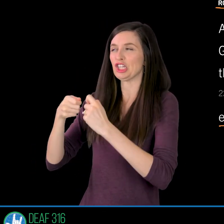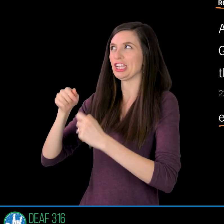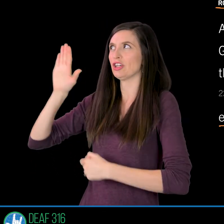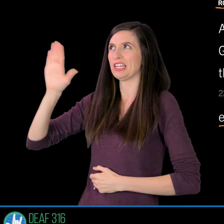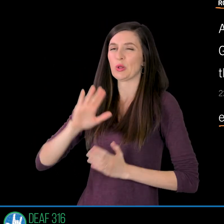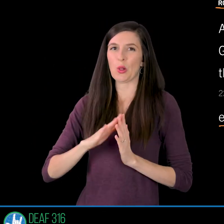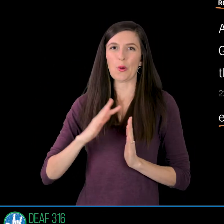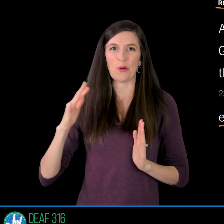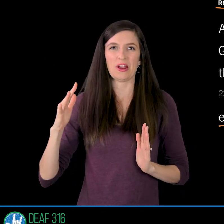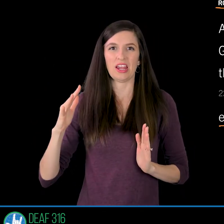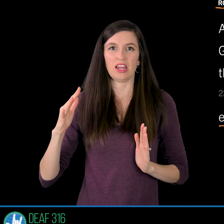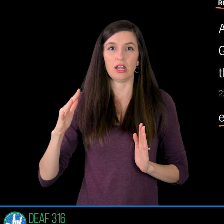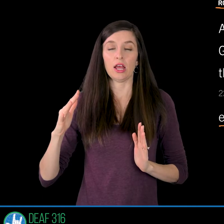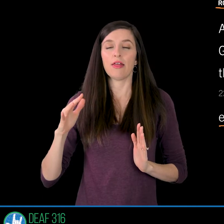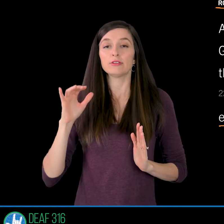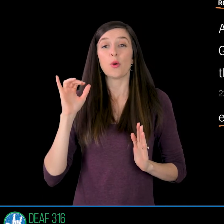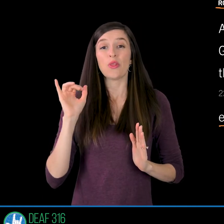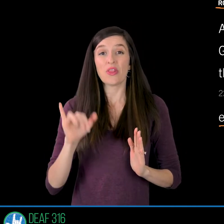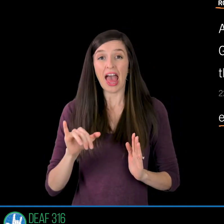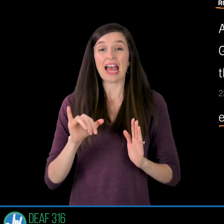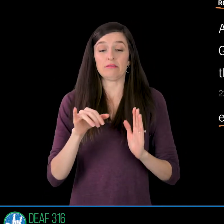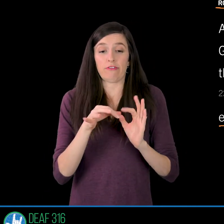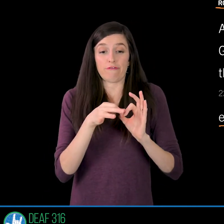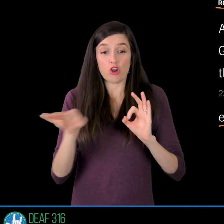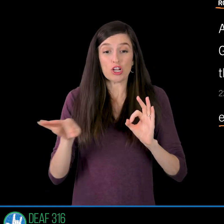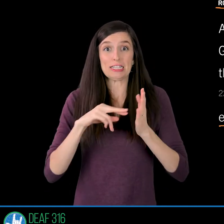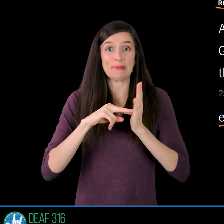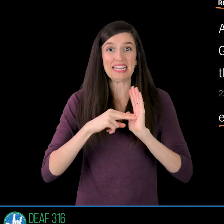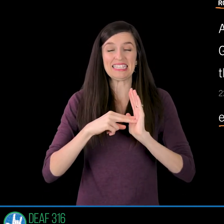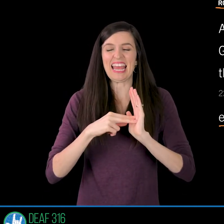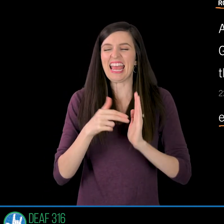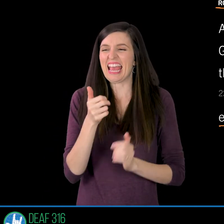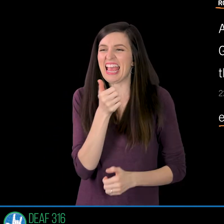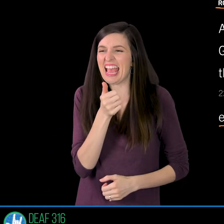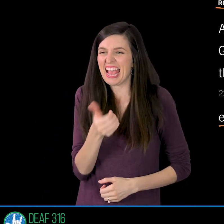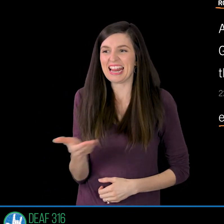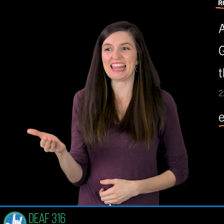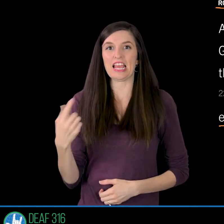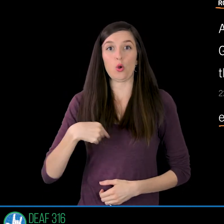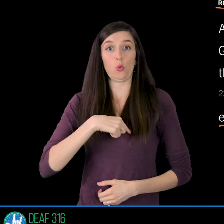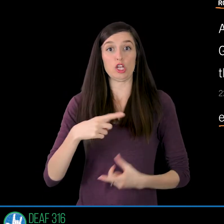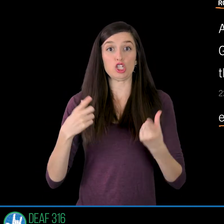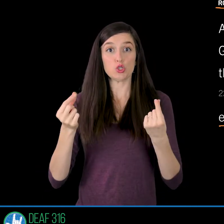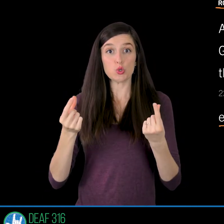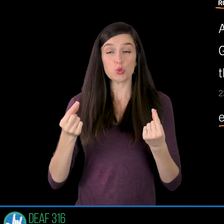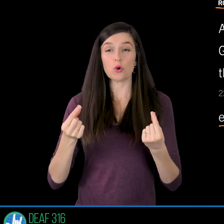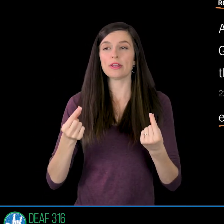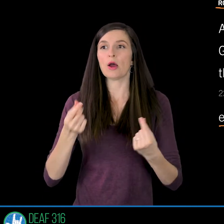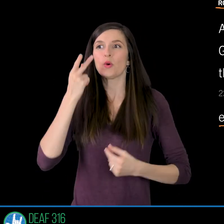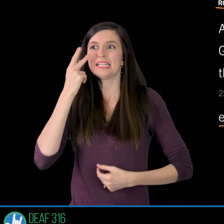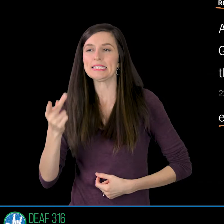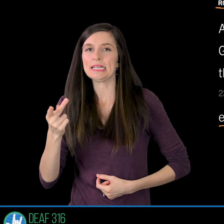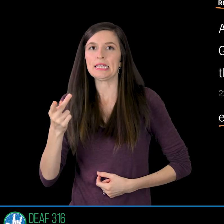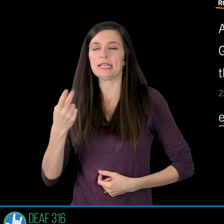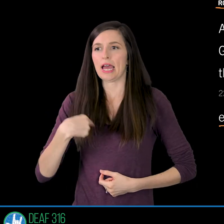that attempts to be a replacement for God and his